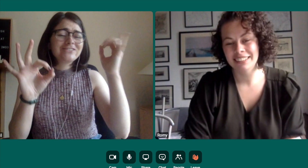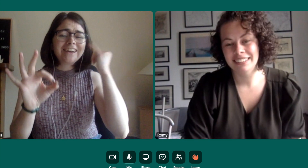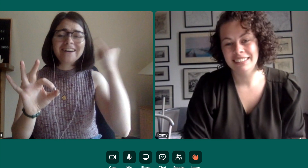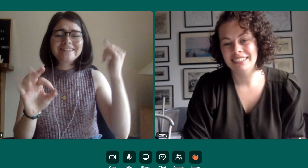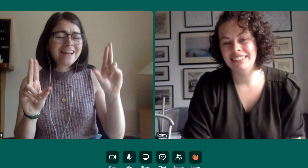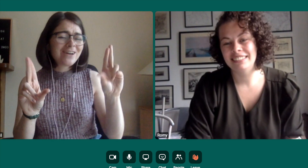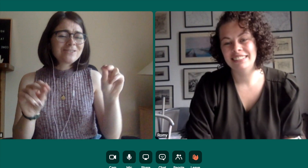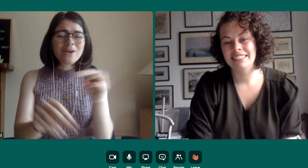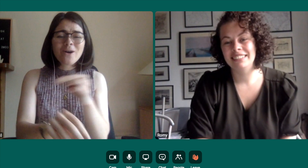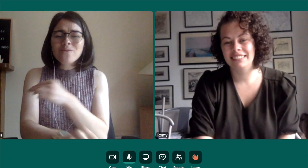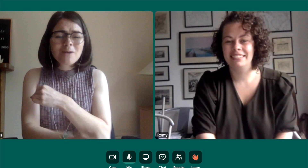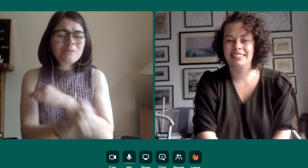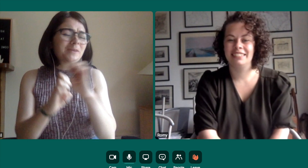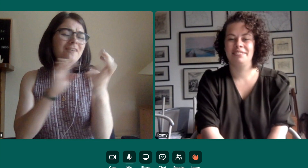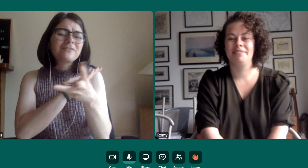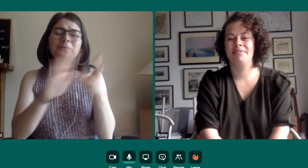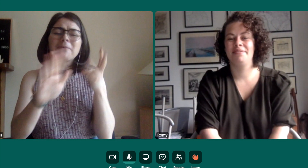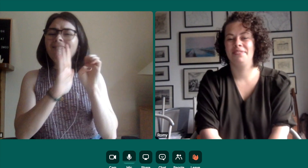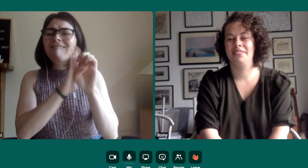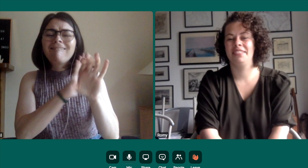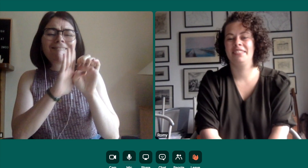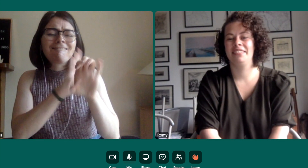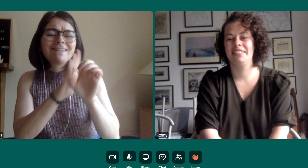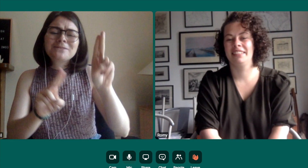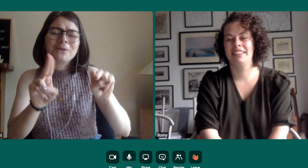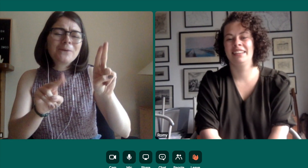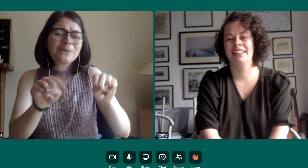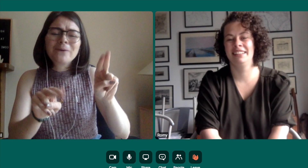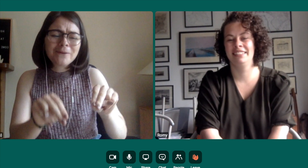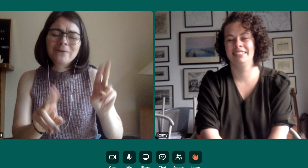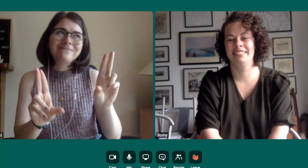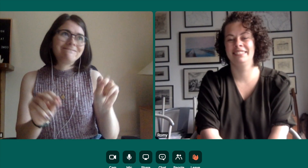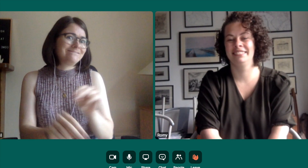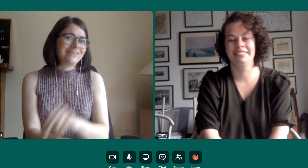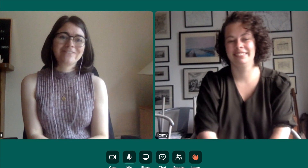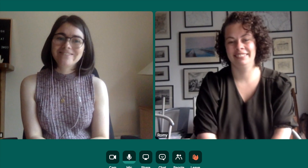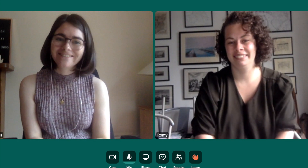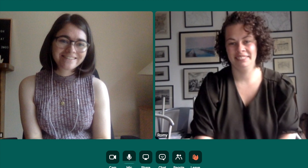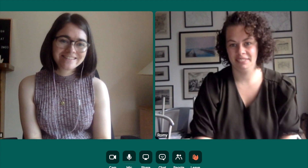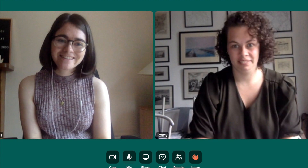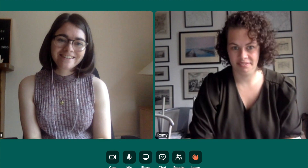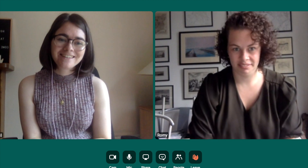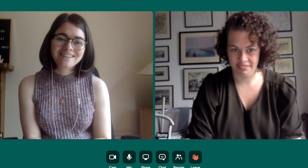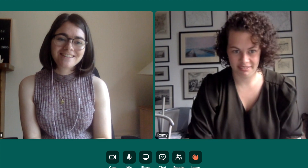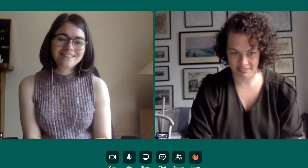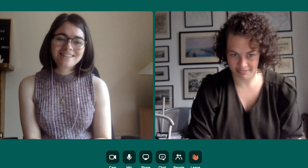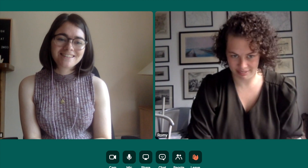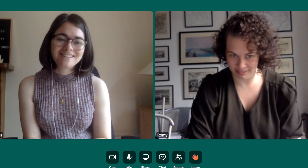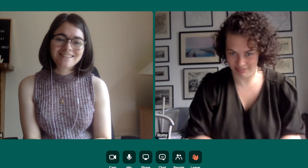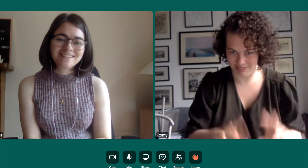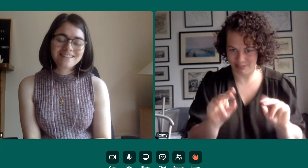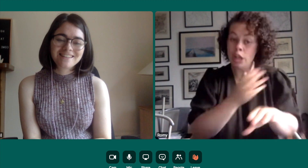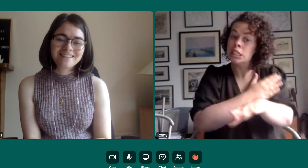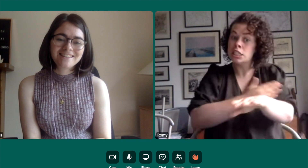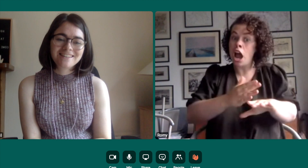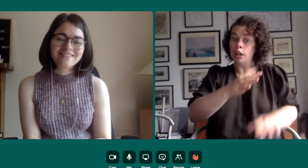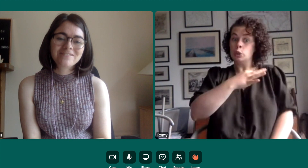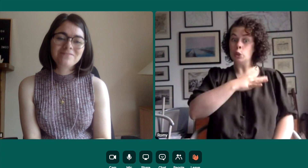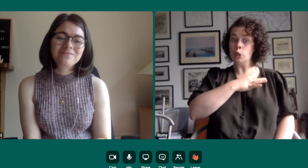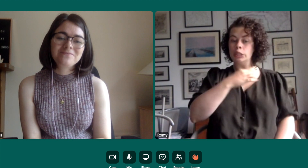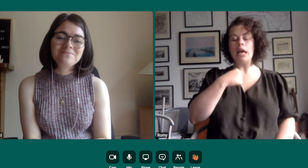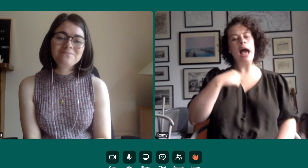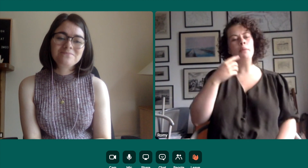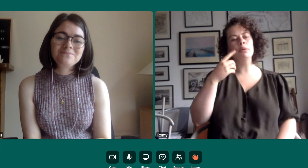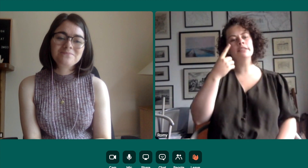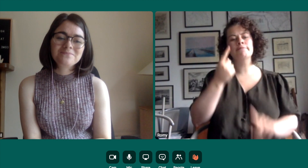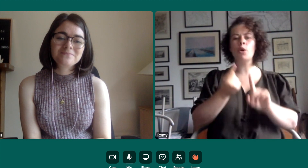no problem. We can bop those out every week. Boom, boom, boom. We can't. No, we really couldn't. It started out well. I think